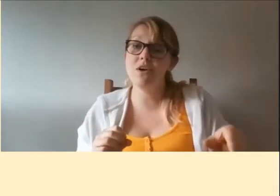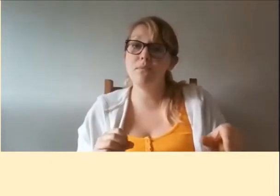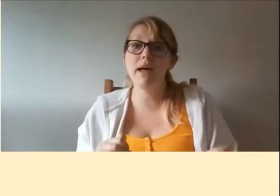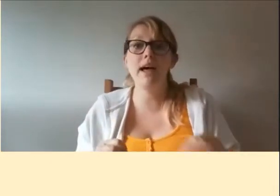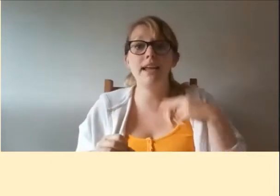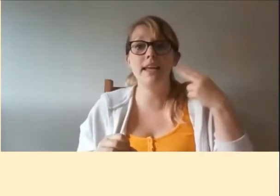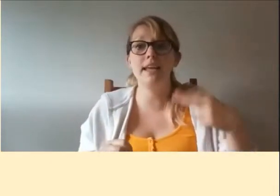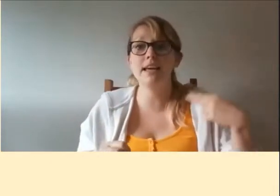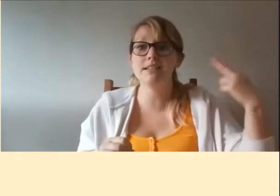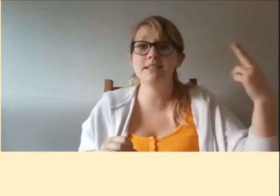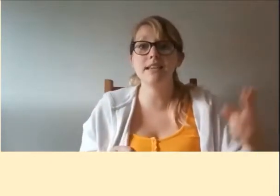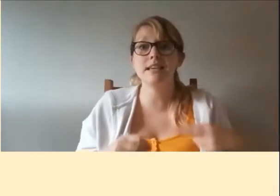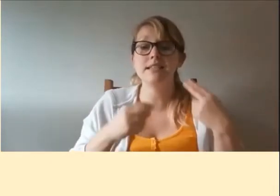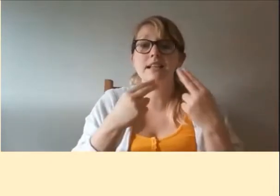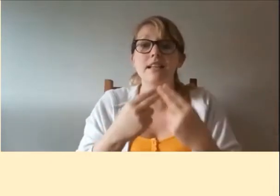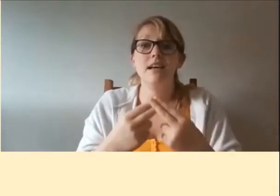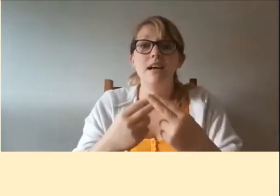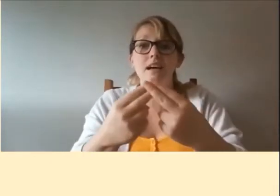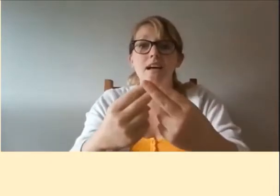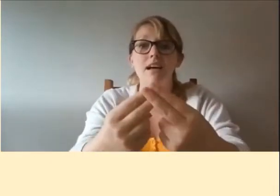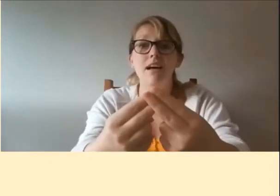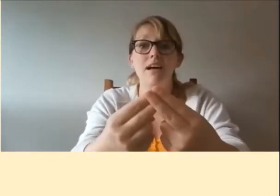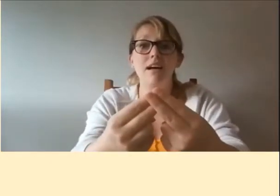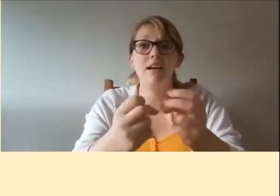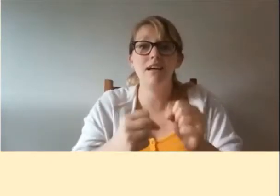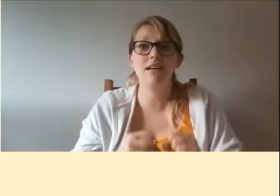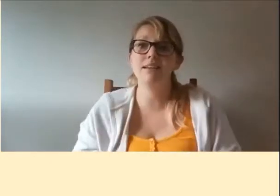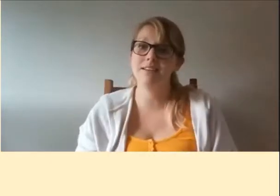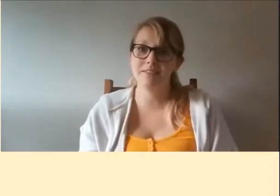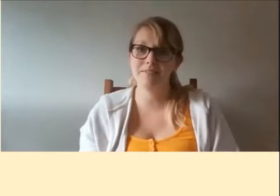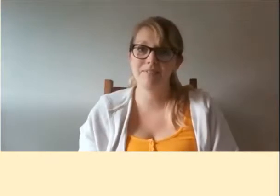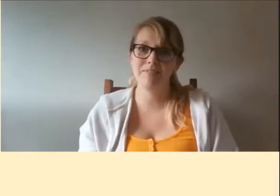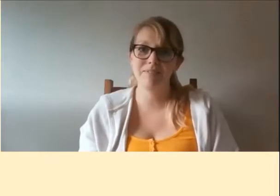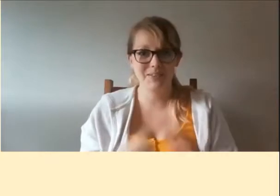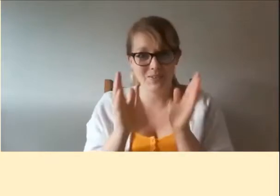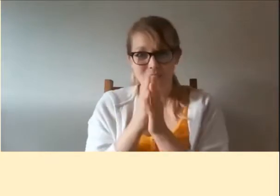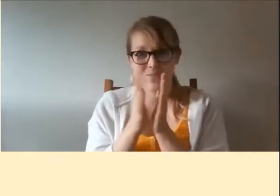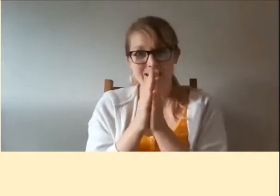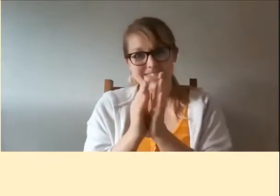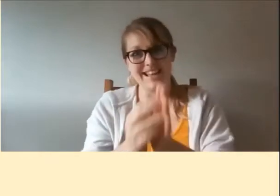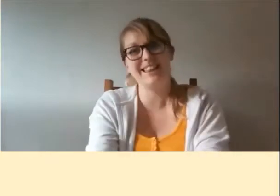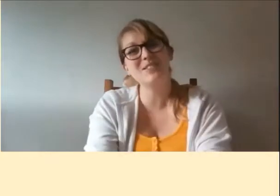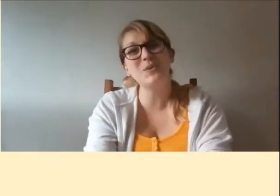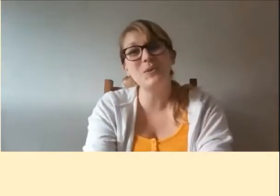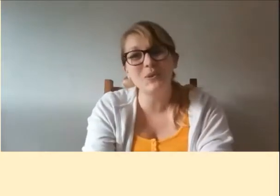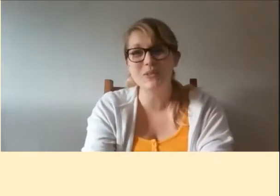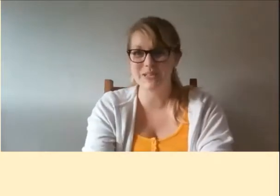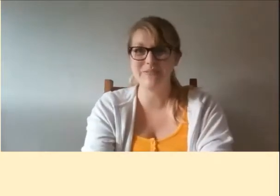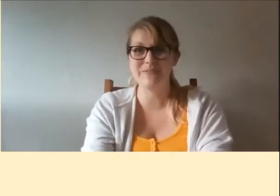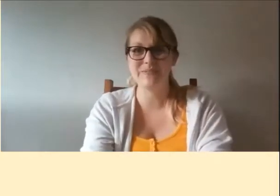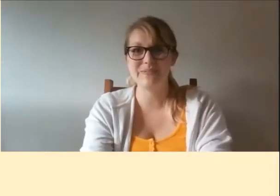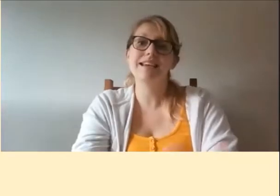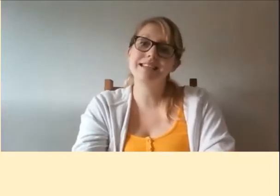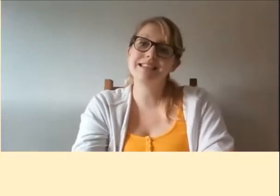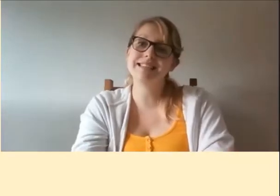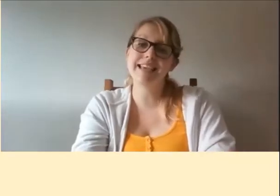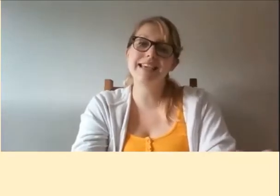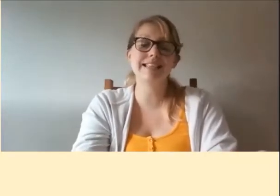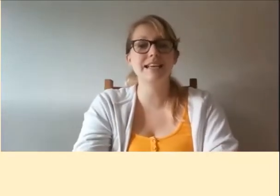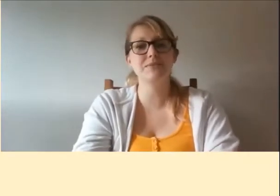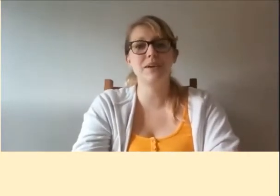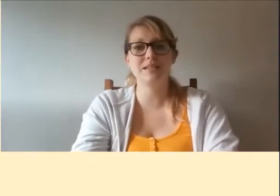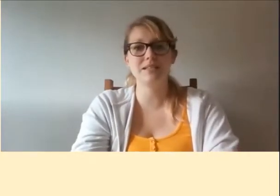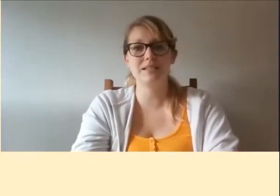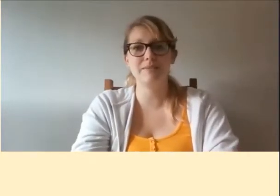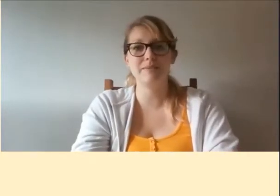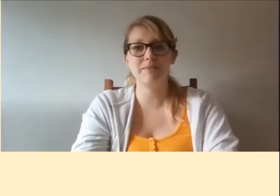if nobody else sings along. Well done, that was awesome. So here's